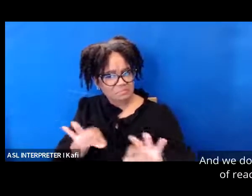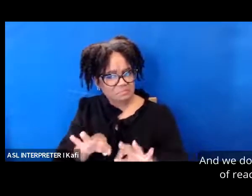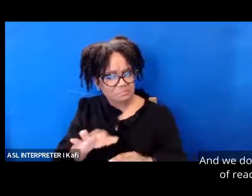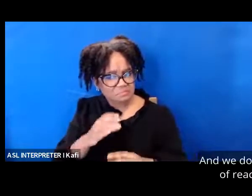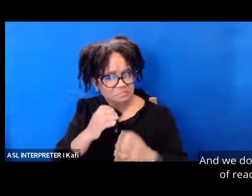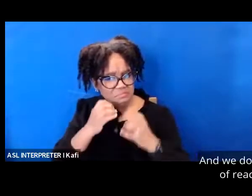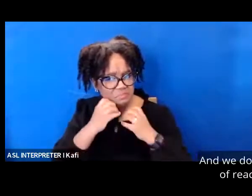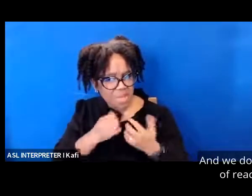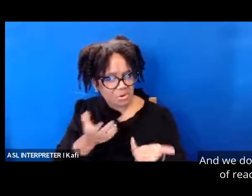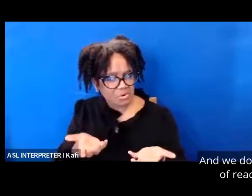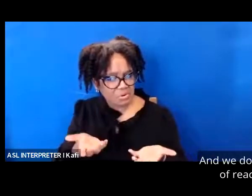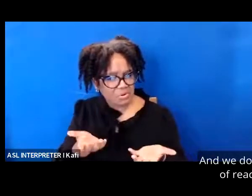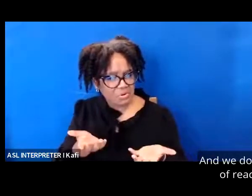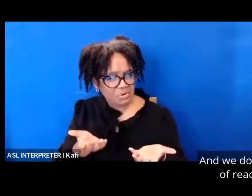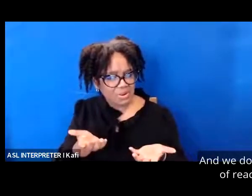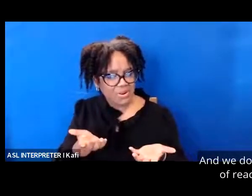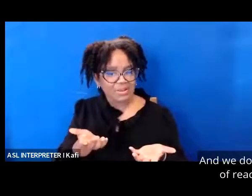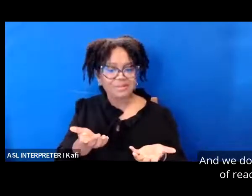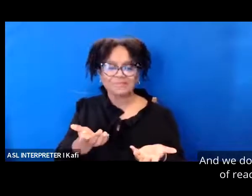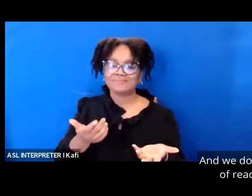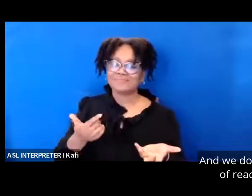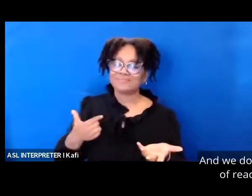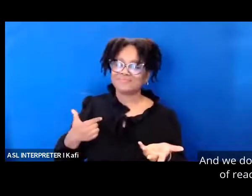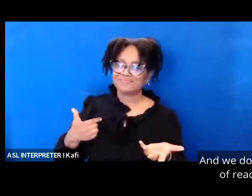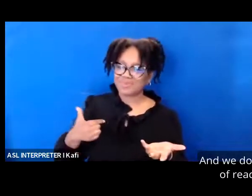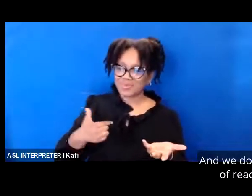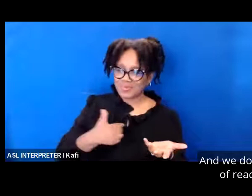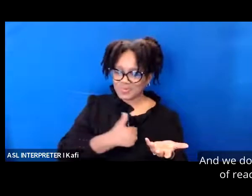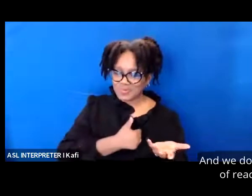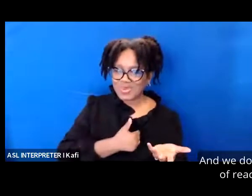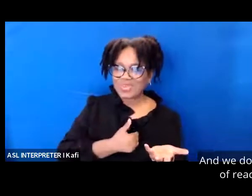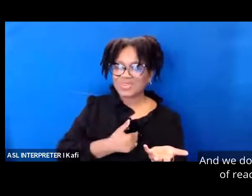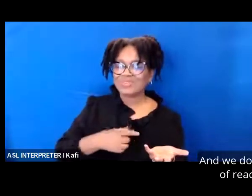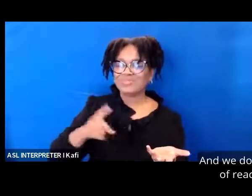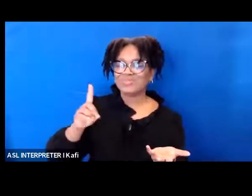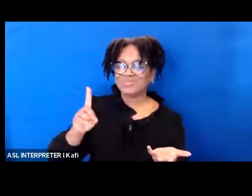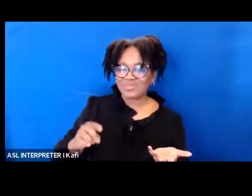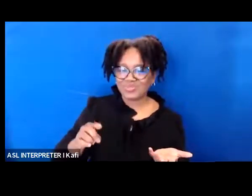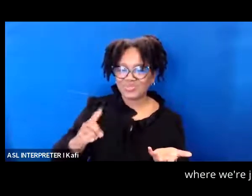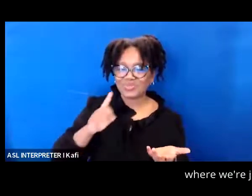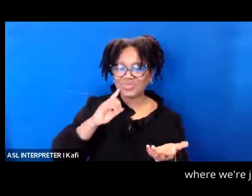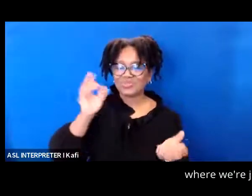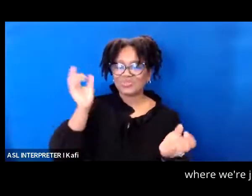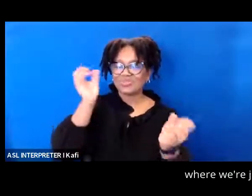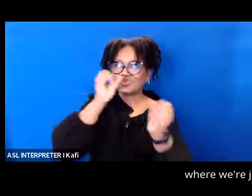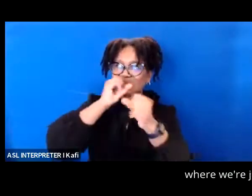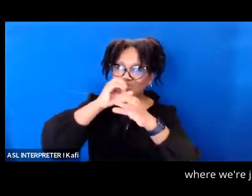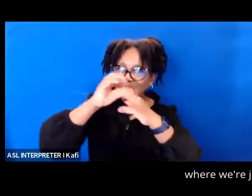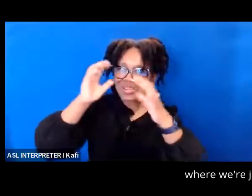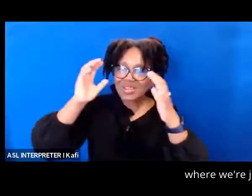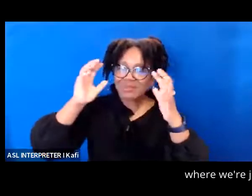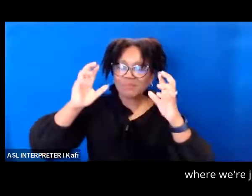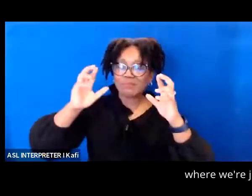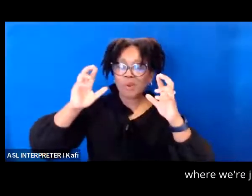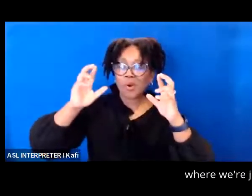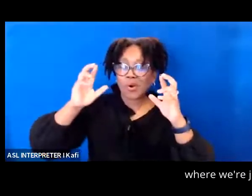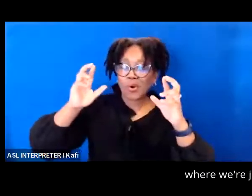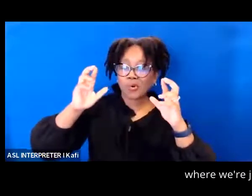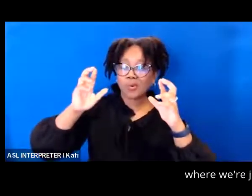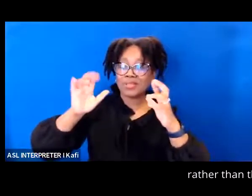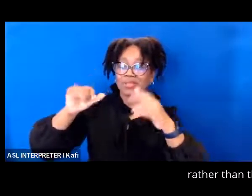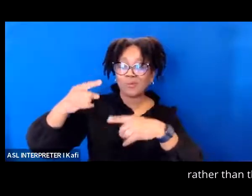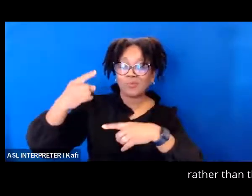and we do dream and hope of reaching a future where we're judged by our